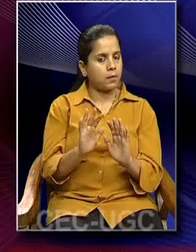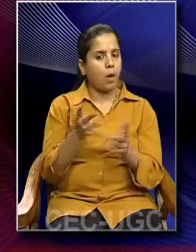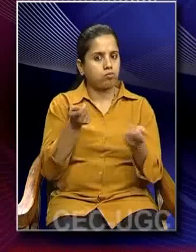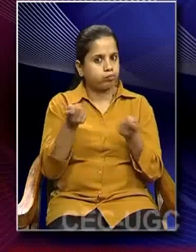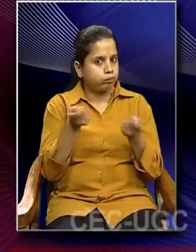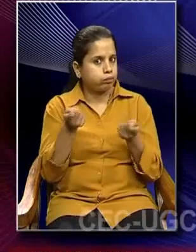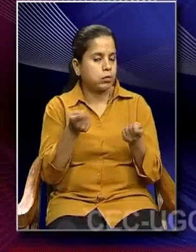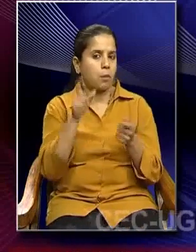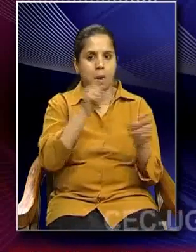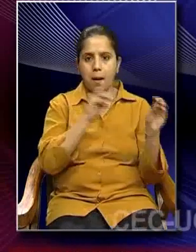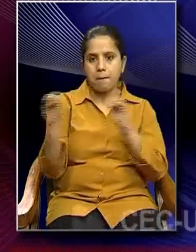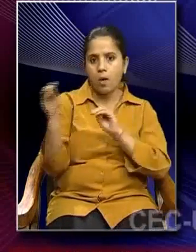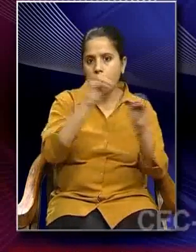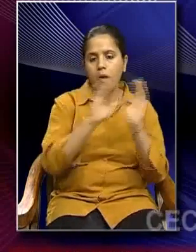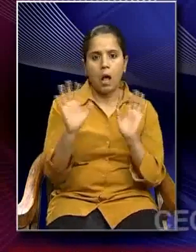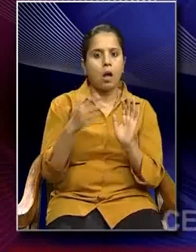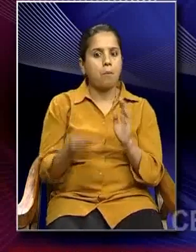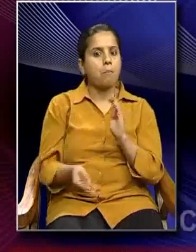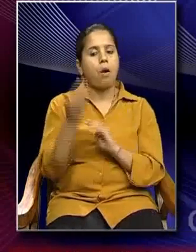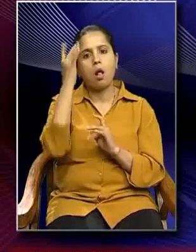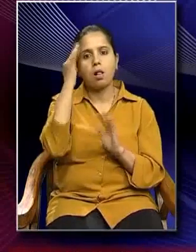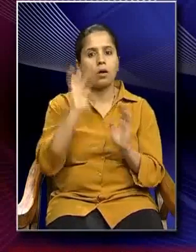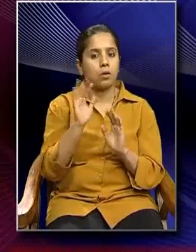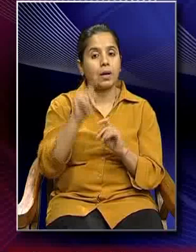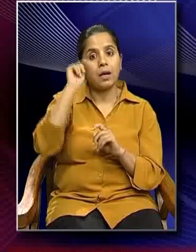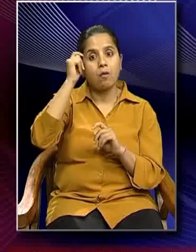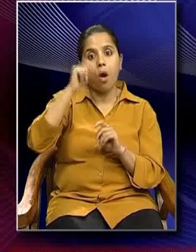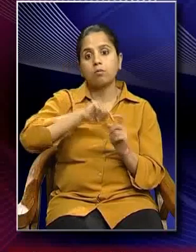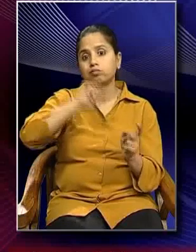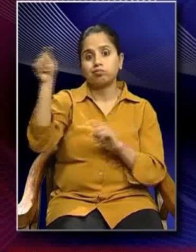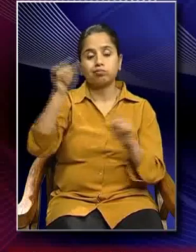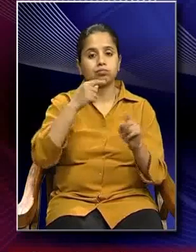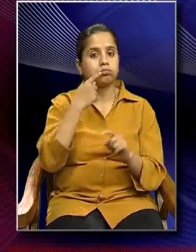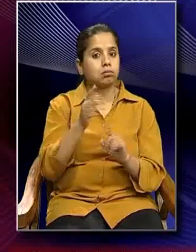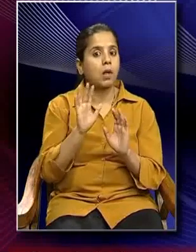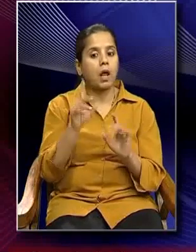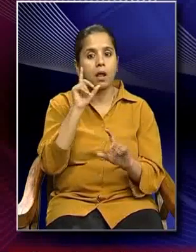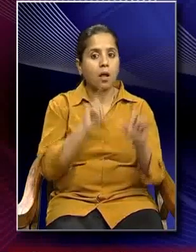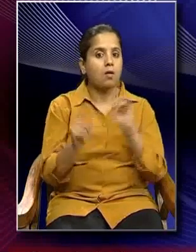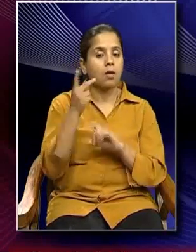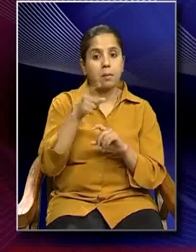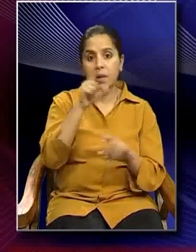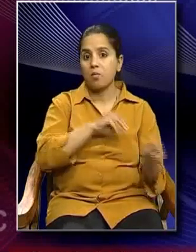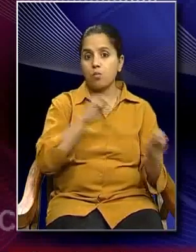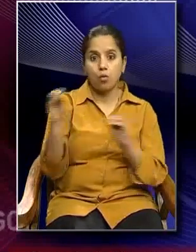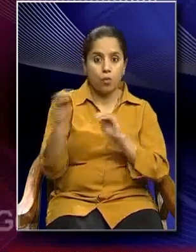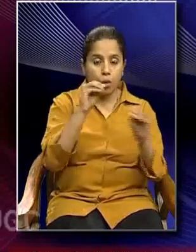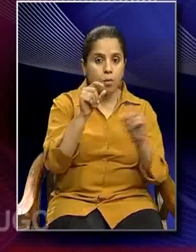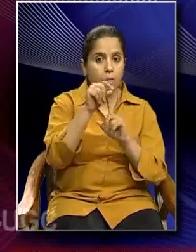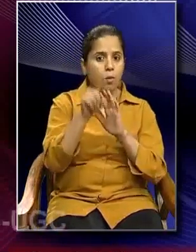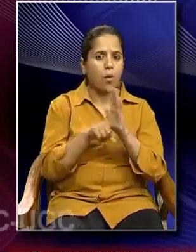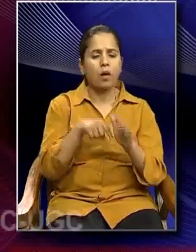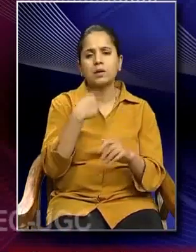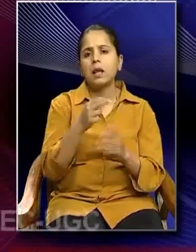manage the movement of people between international borders. And so therefore these migration policies, which are nothing